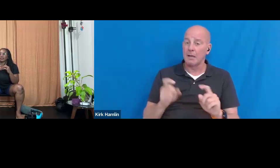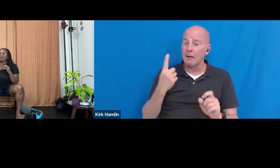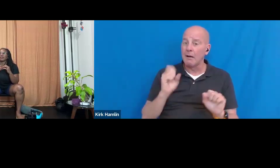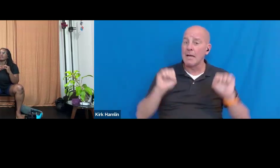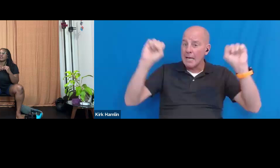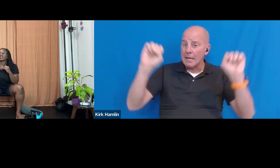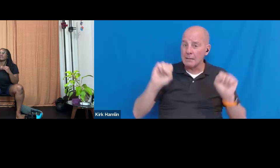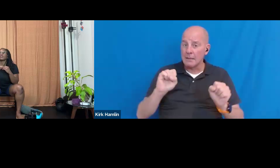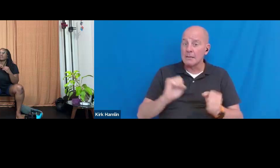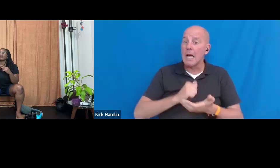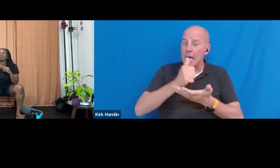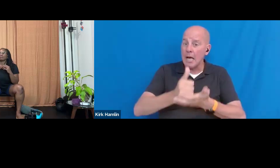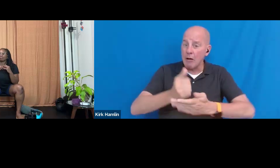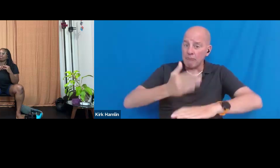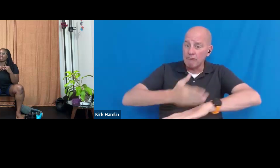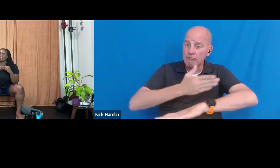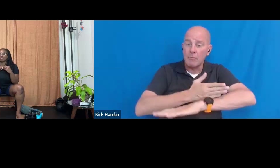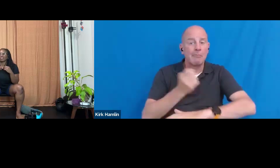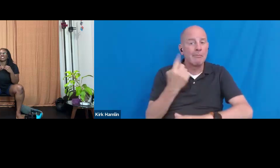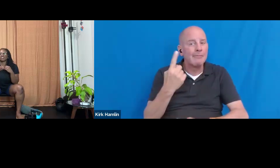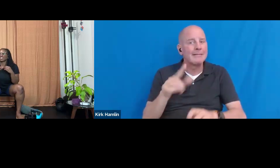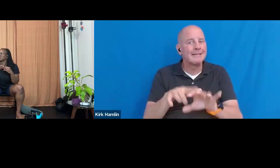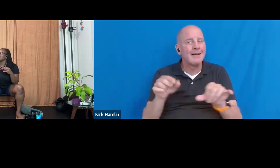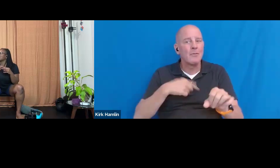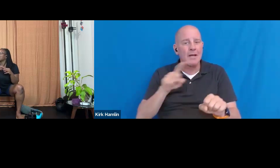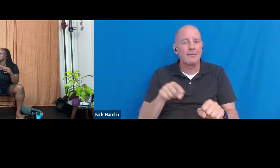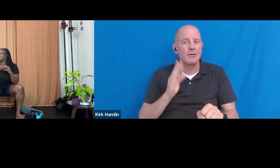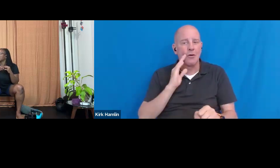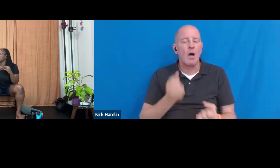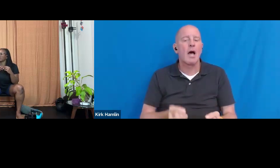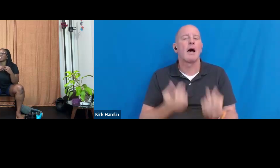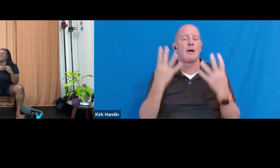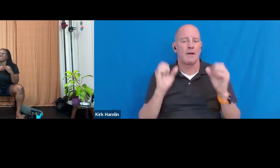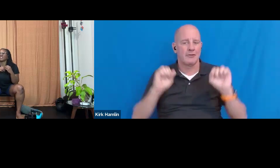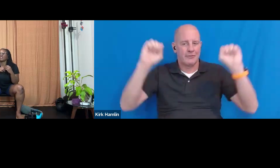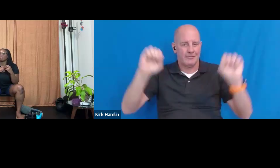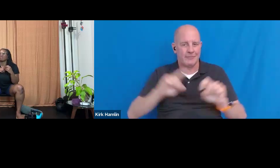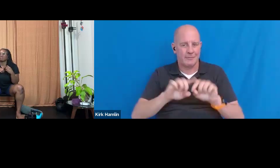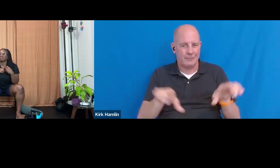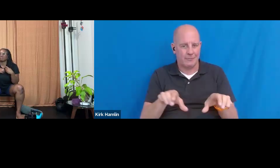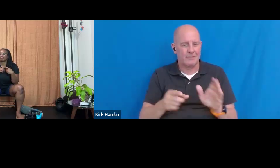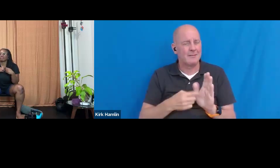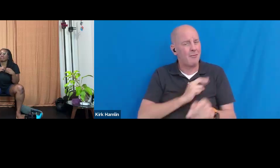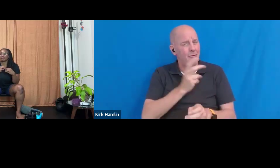things better, but we just have to know the right dosage, which can be tricky.